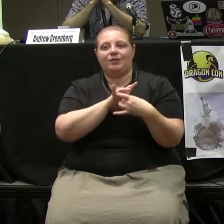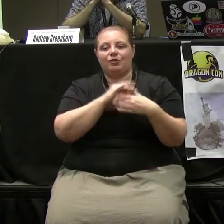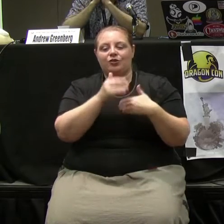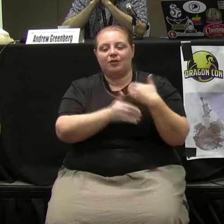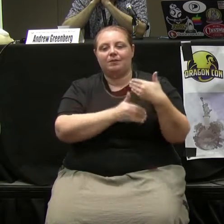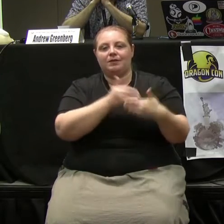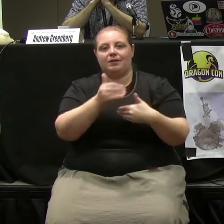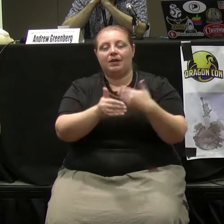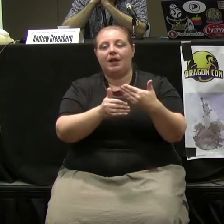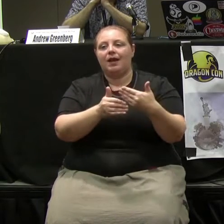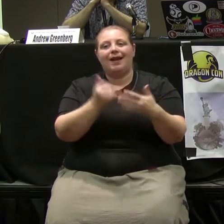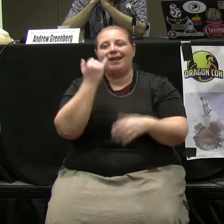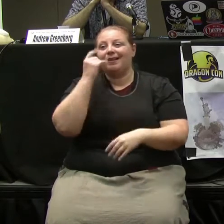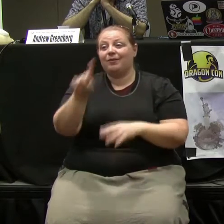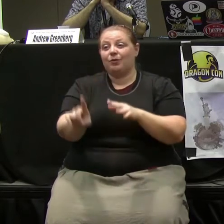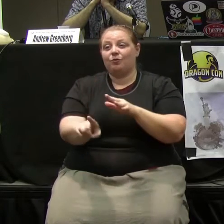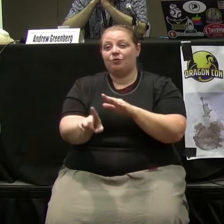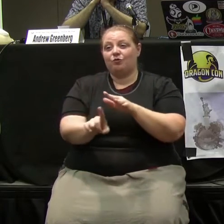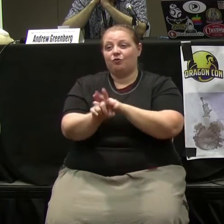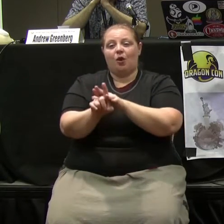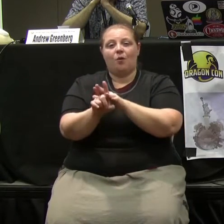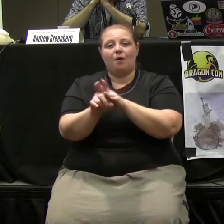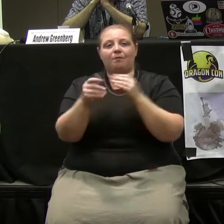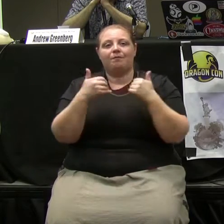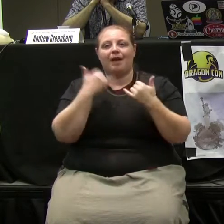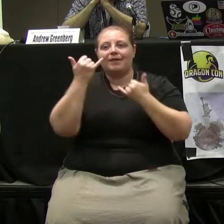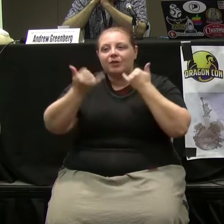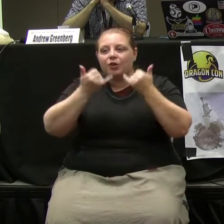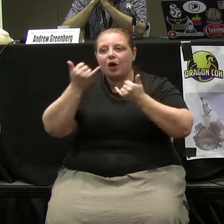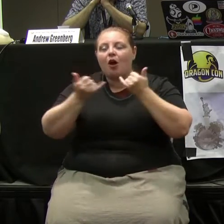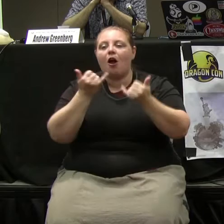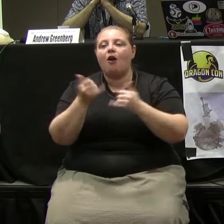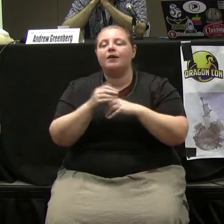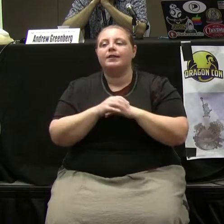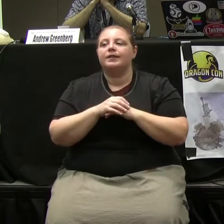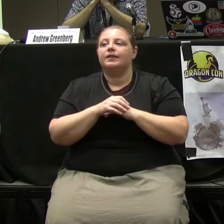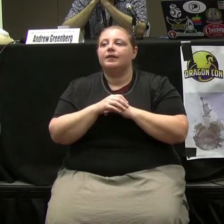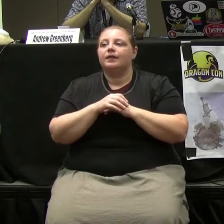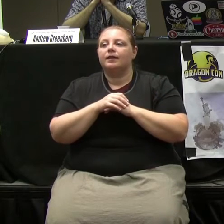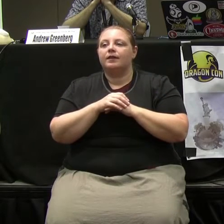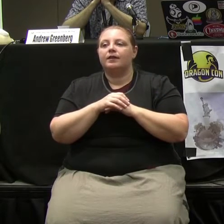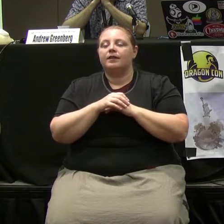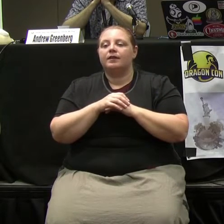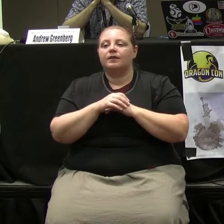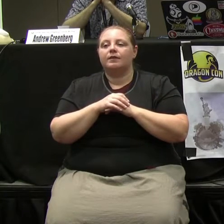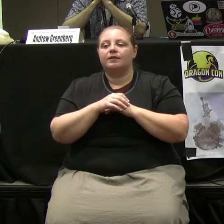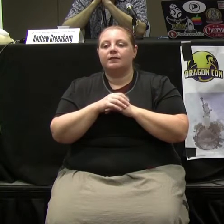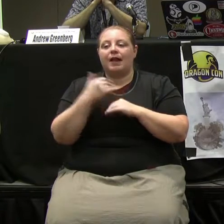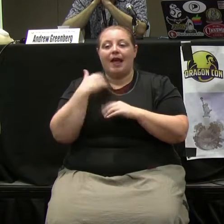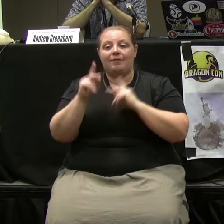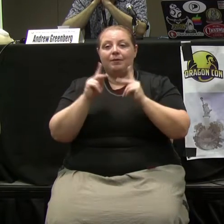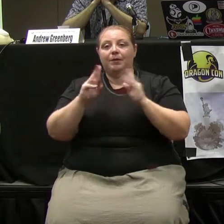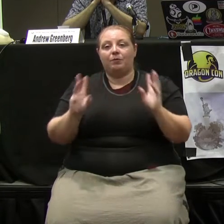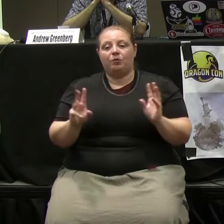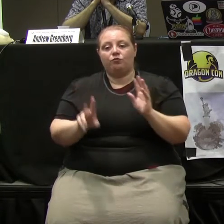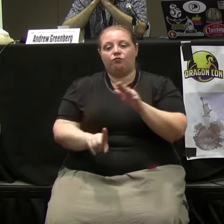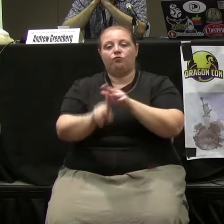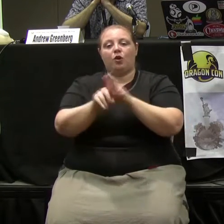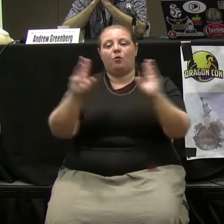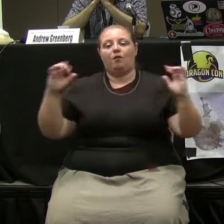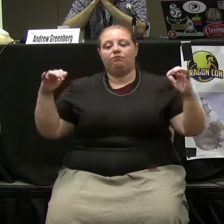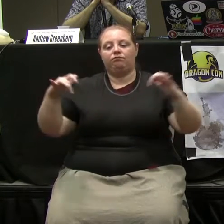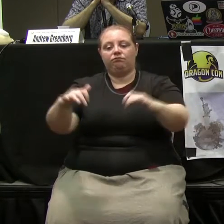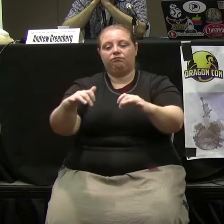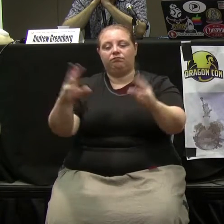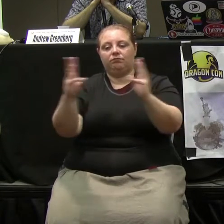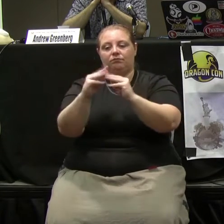showing up, you know, having those automated phone calls, packing hearings, marching